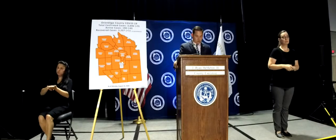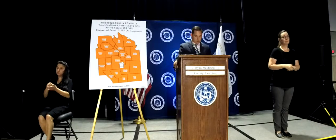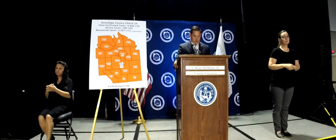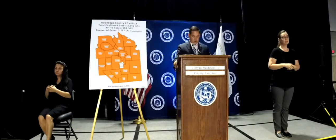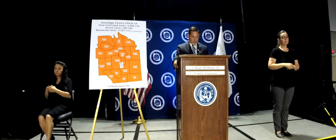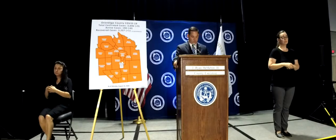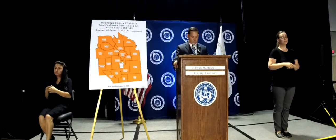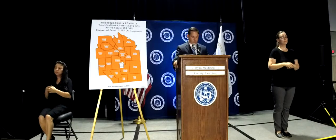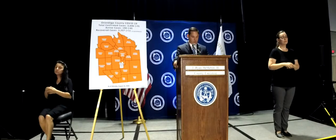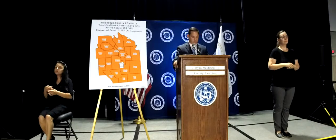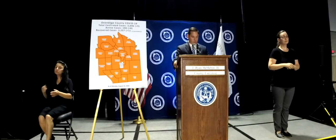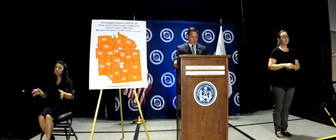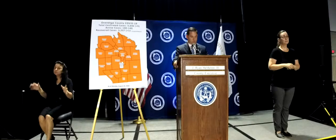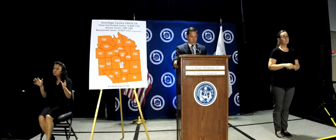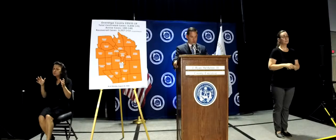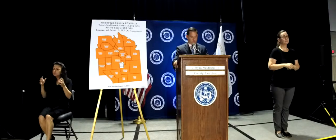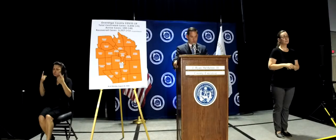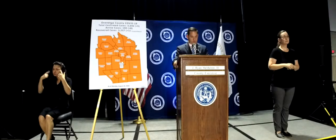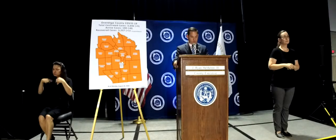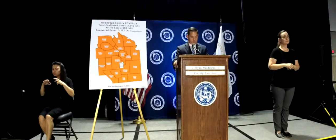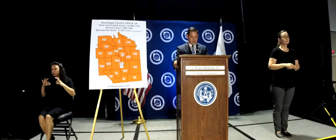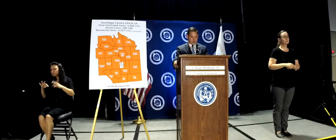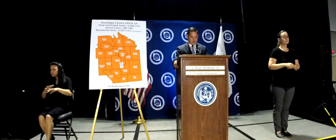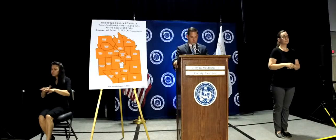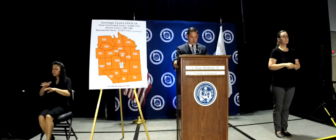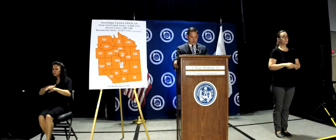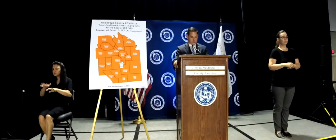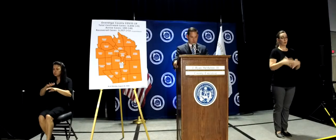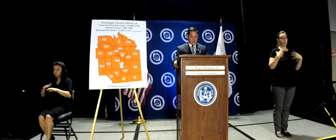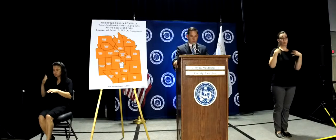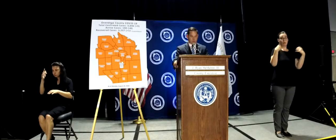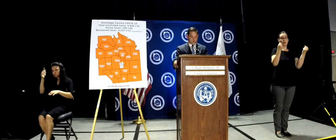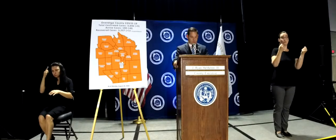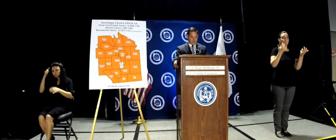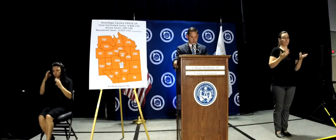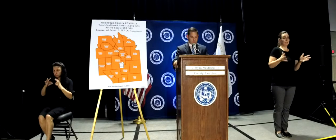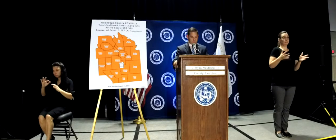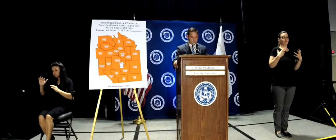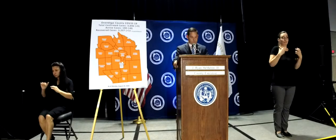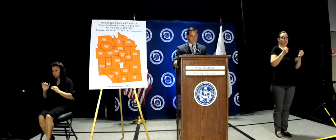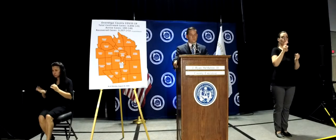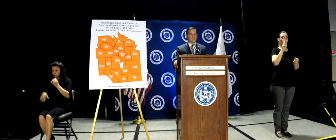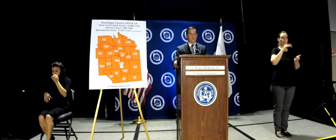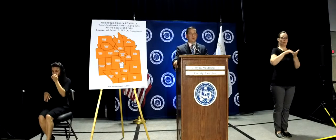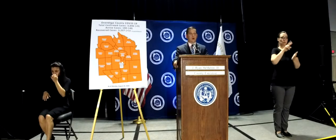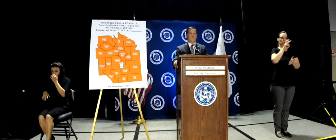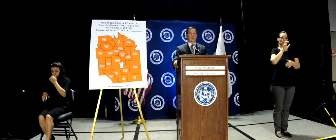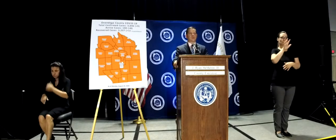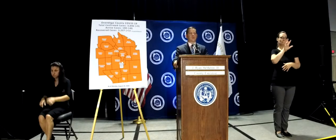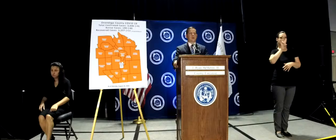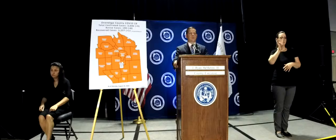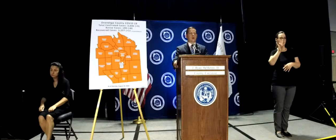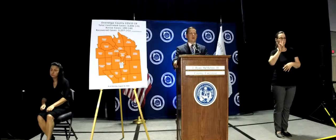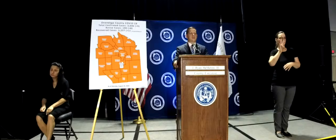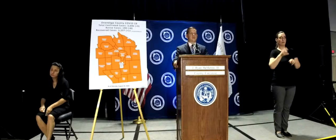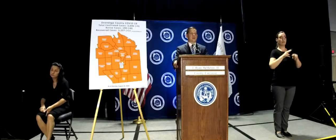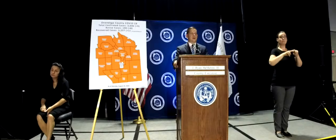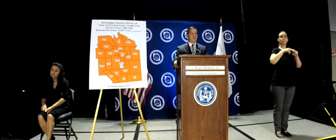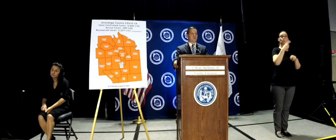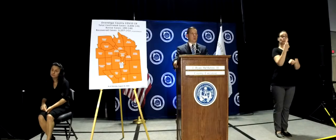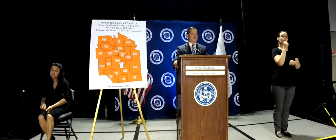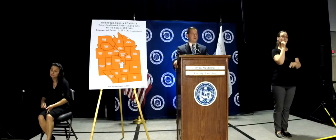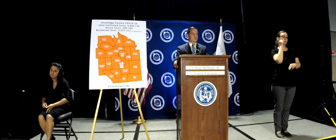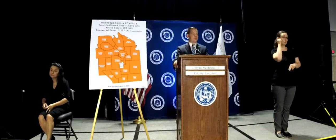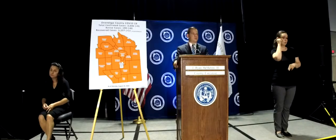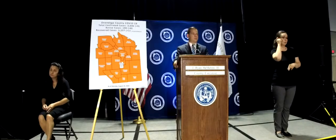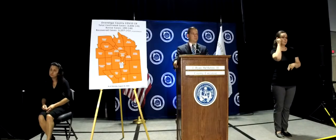certainly, hopefully we'll have a good week of recoveries and a slow week of cases. Our infection rate, 7-day